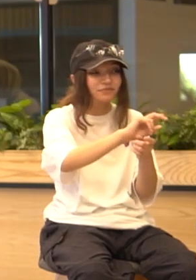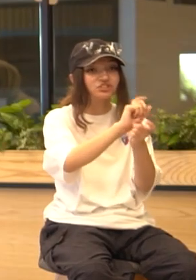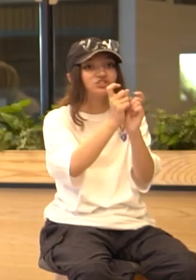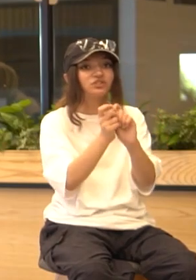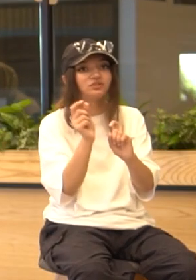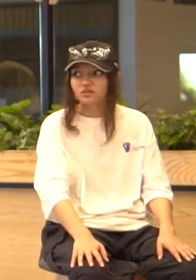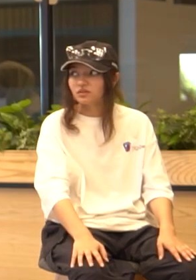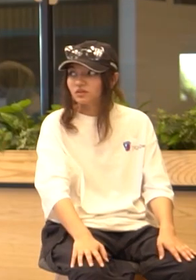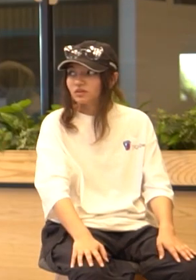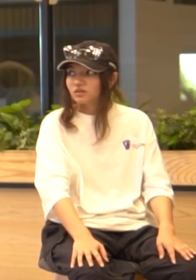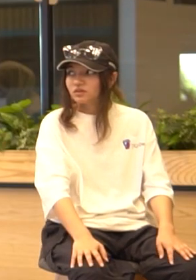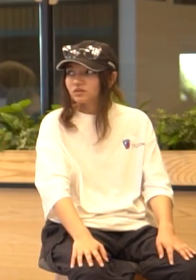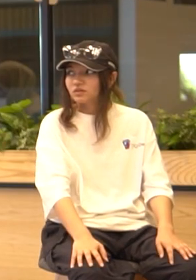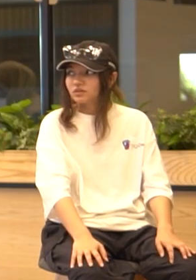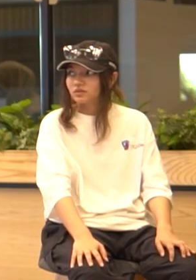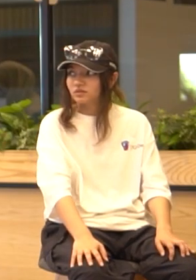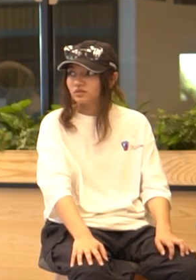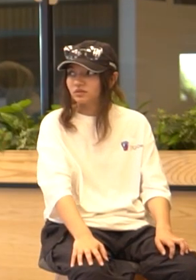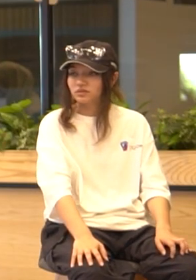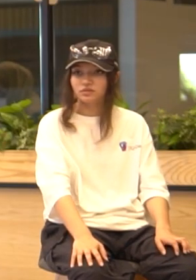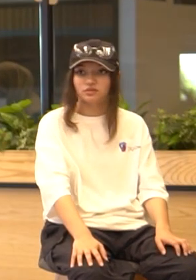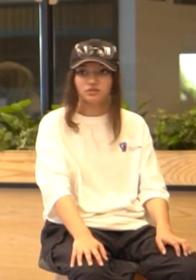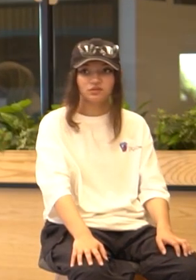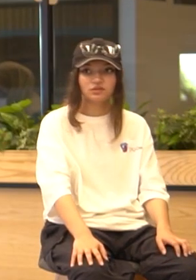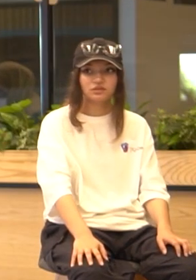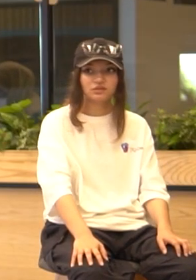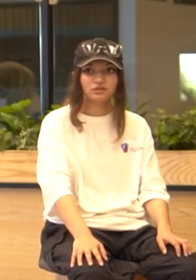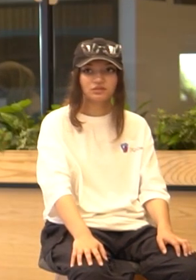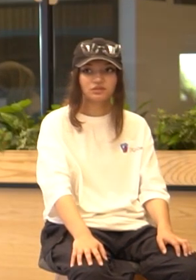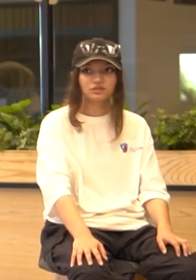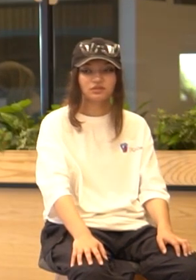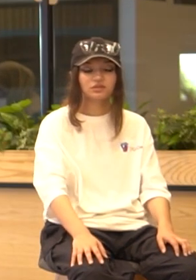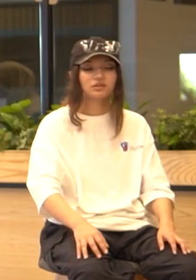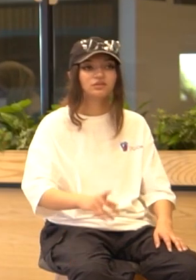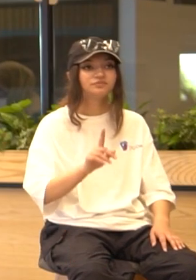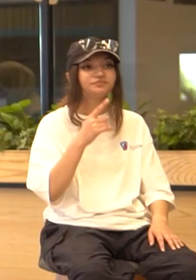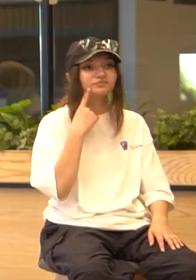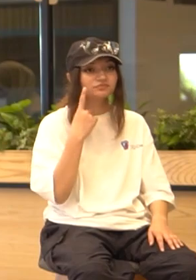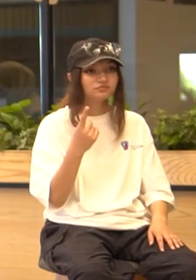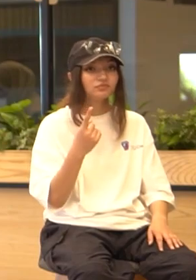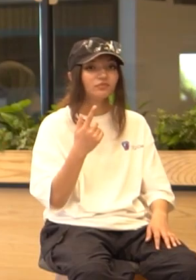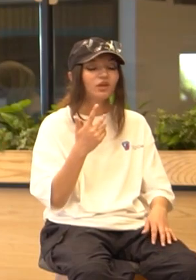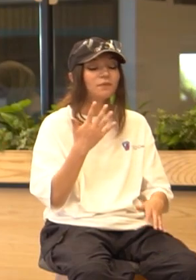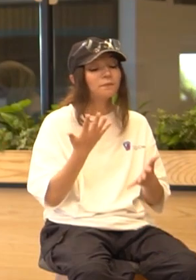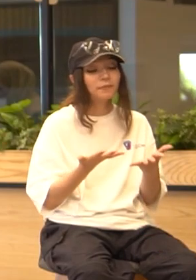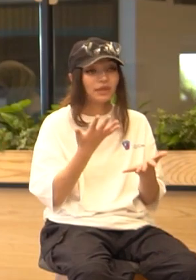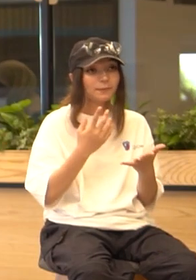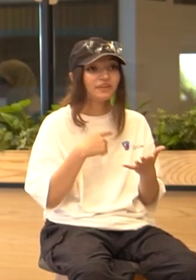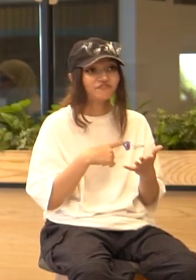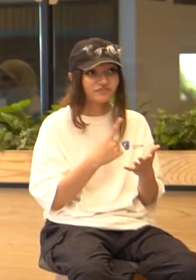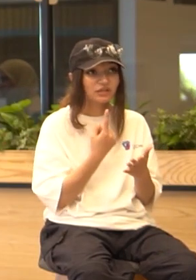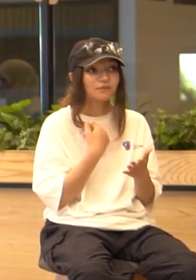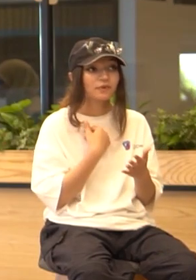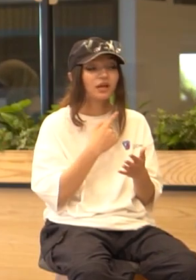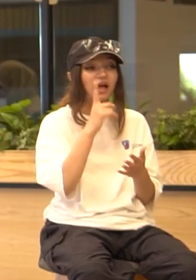easier to recognize. It differs from for each type though. So for some, I will have like the